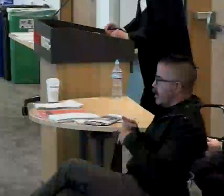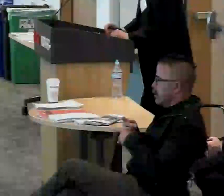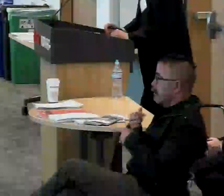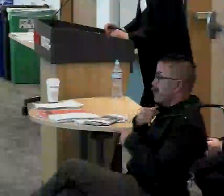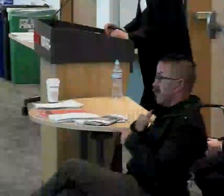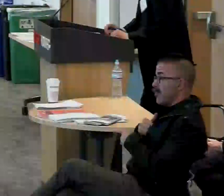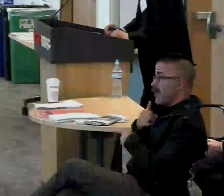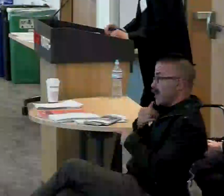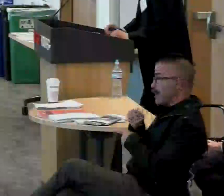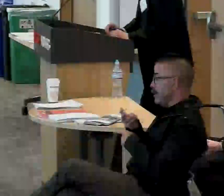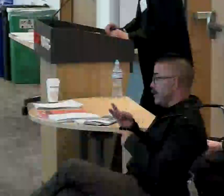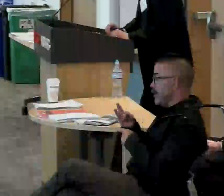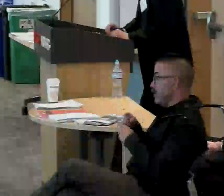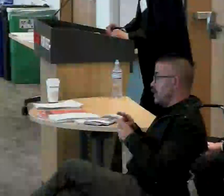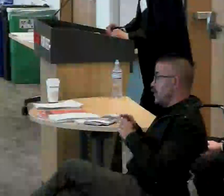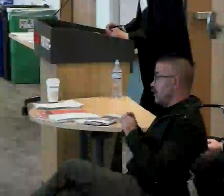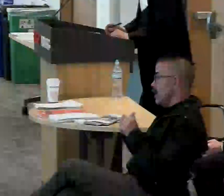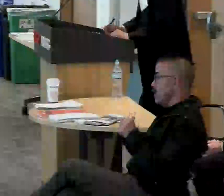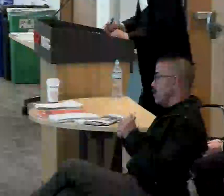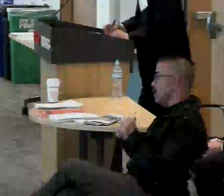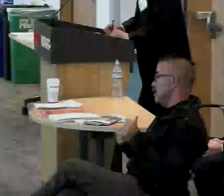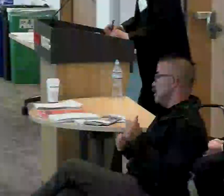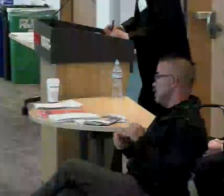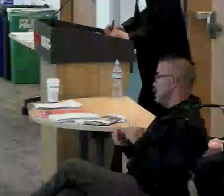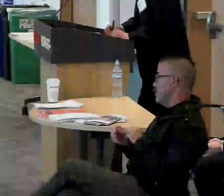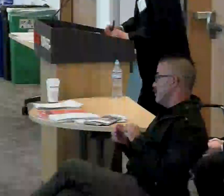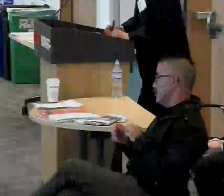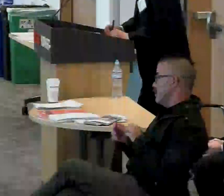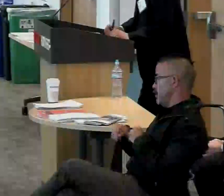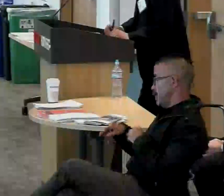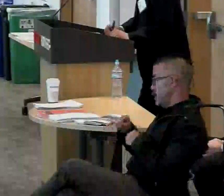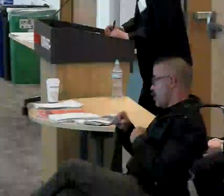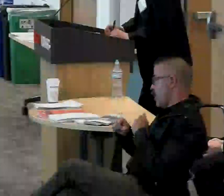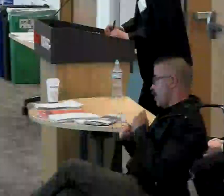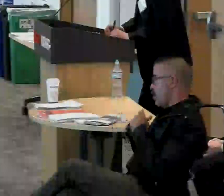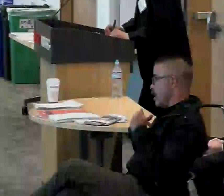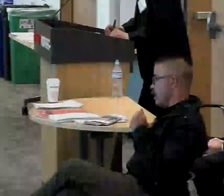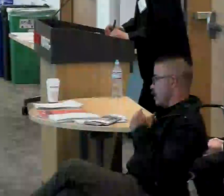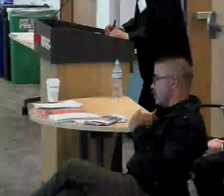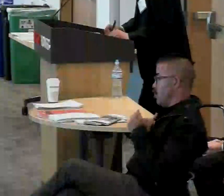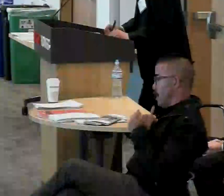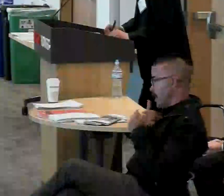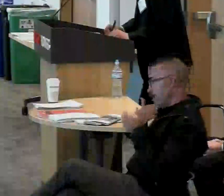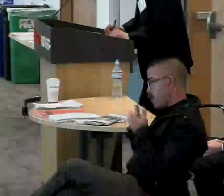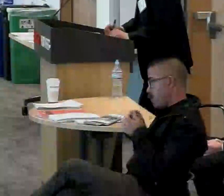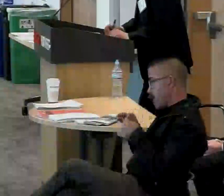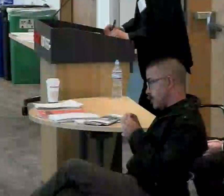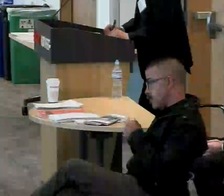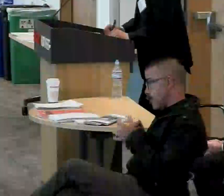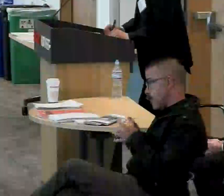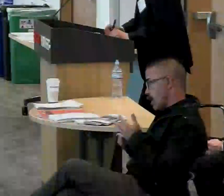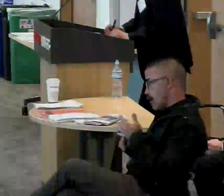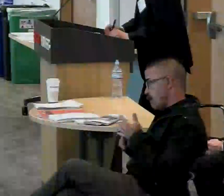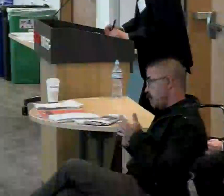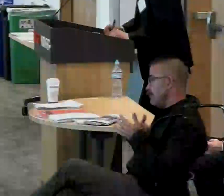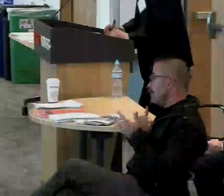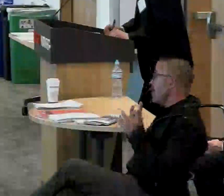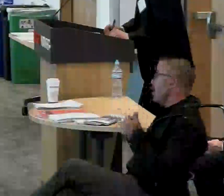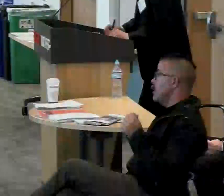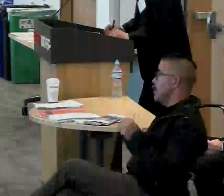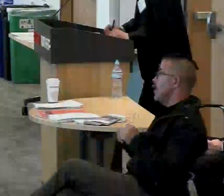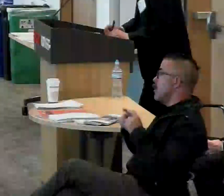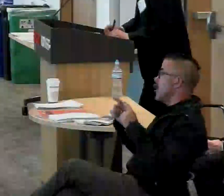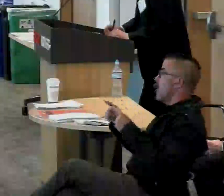few agencies that bank with us. We have good relationships with them. I'd like to go to my